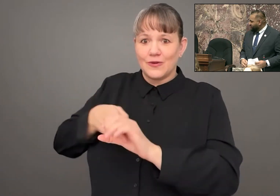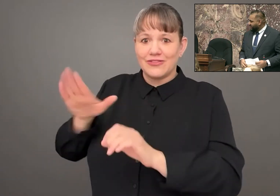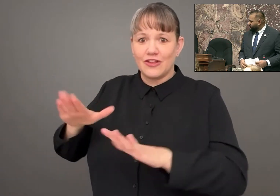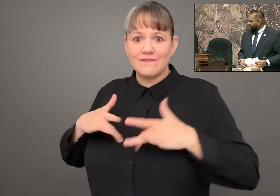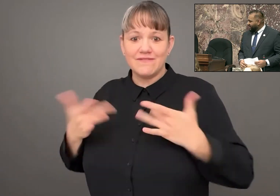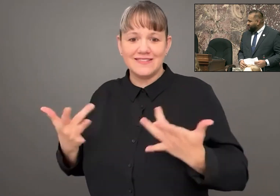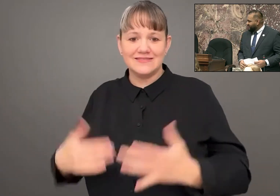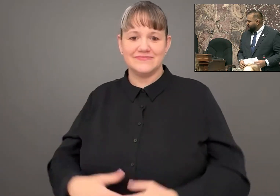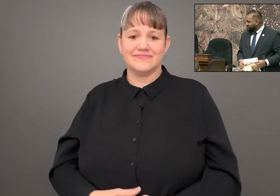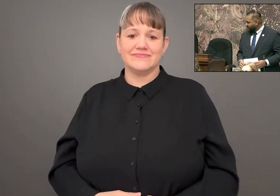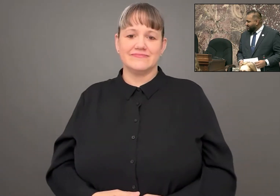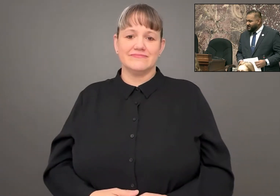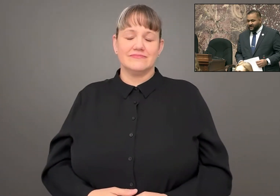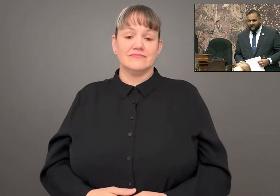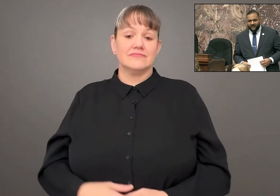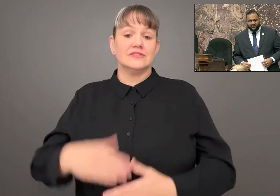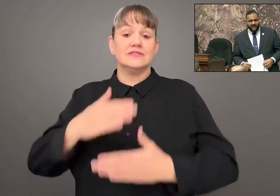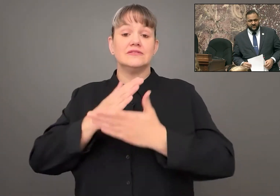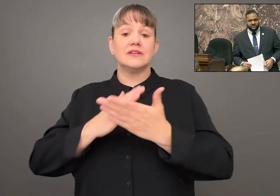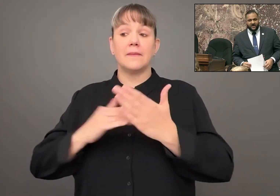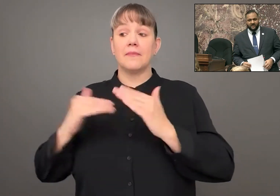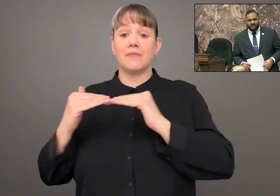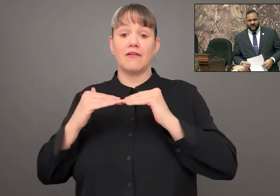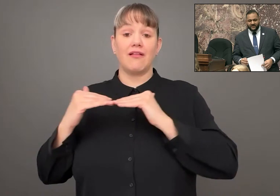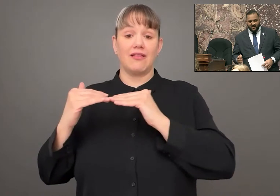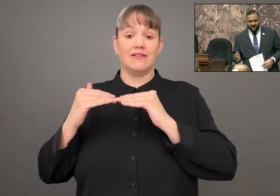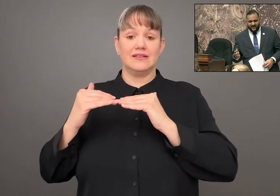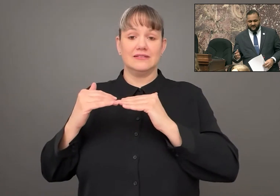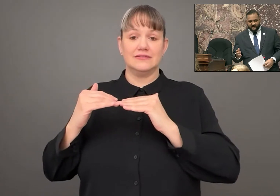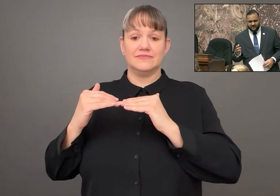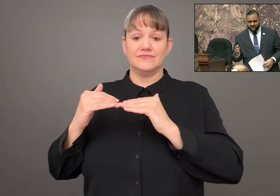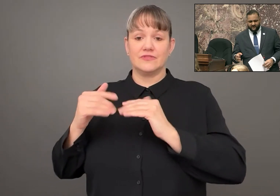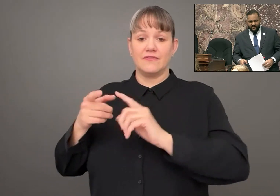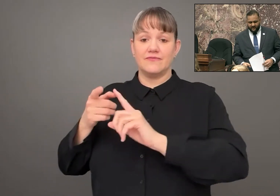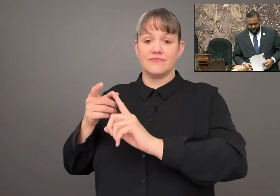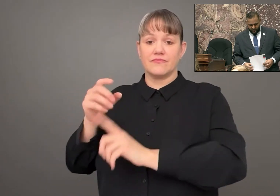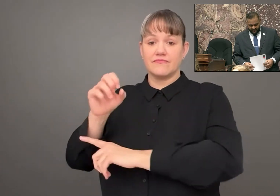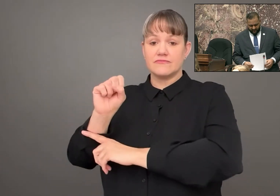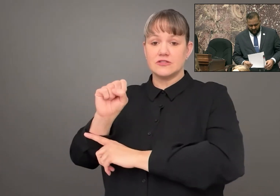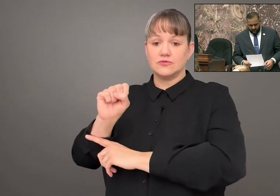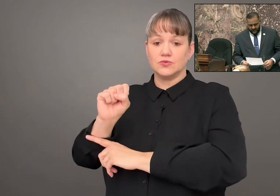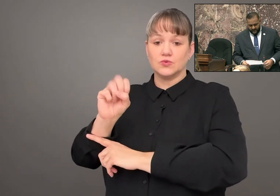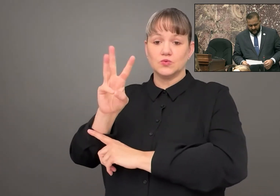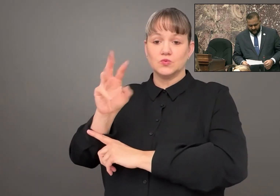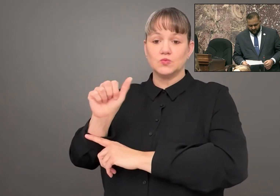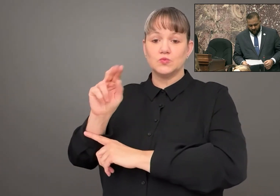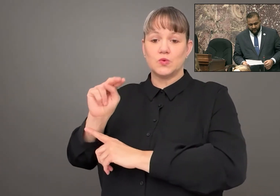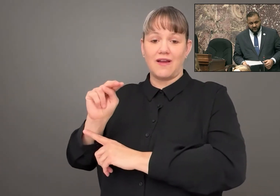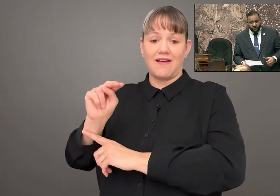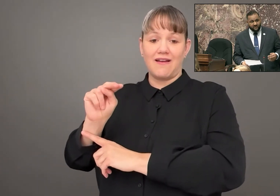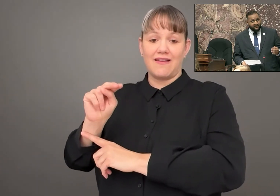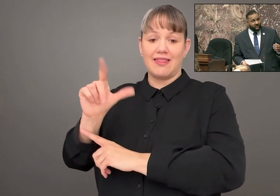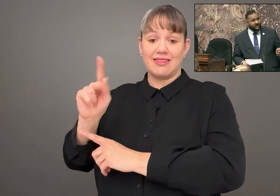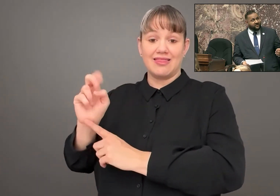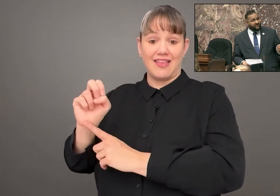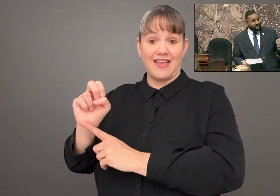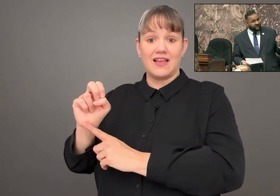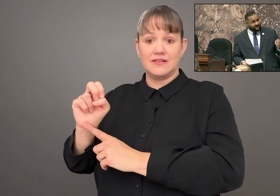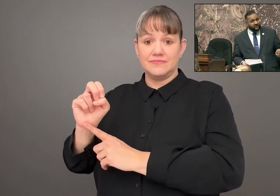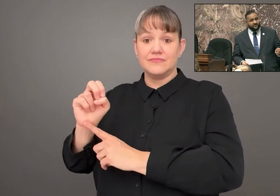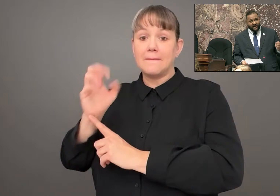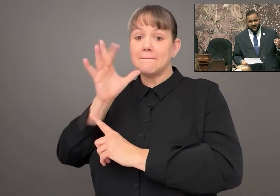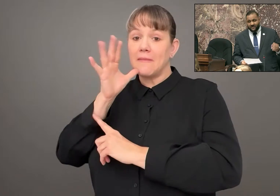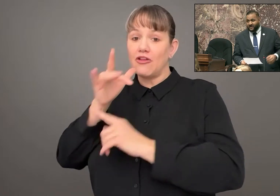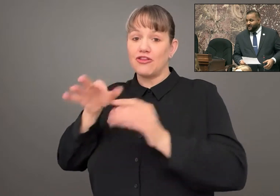for Victoria Swan Lake, was able to join, and the Mother Language Tongue Day event just a few weeks ago, and so I hope you'll join me. For many of them, this